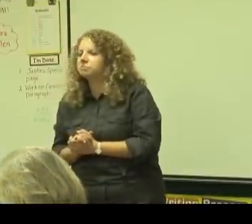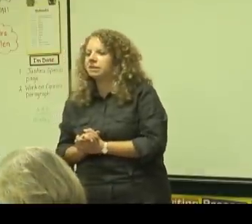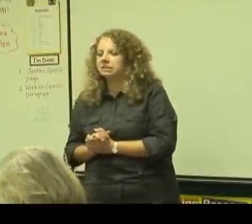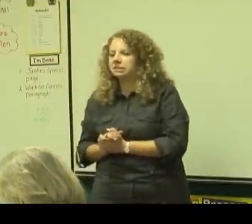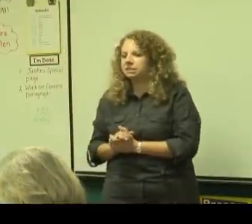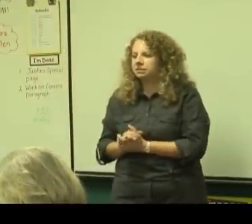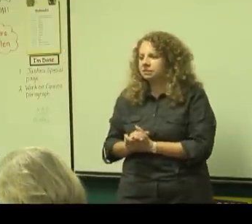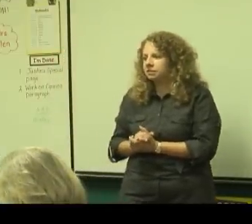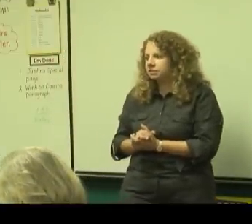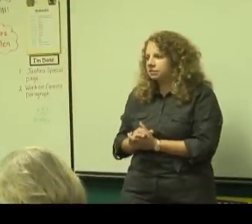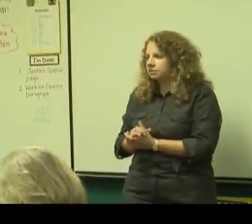mint.